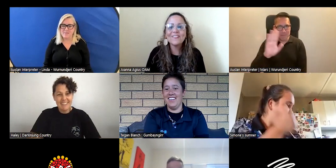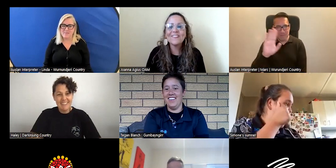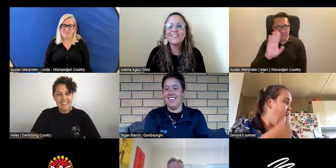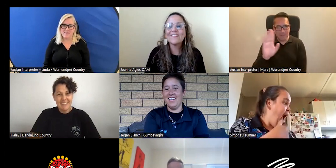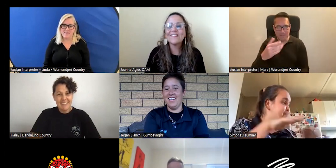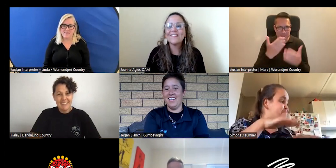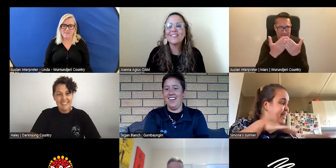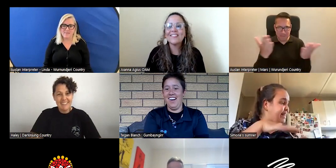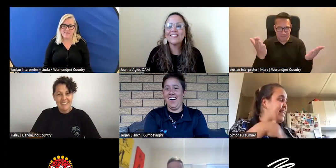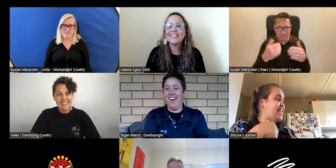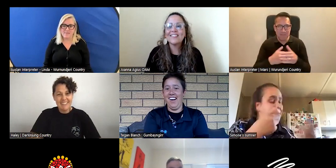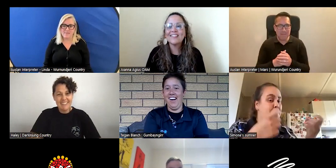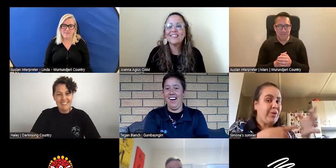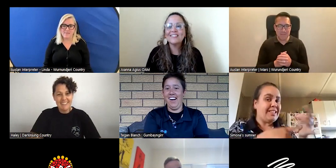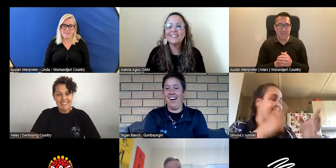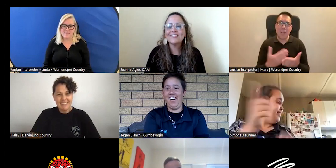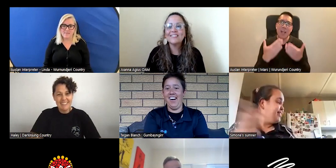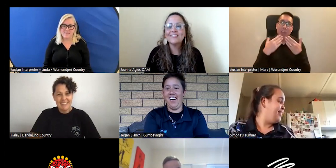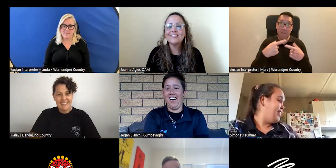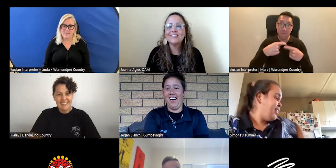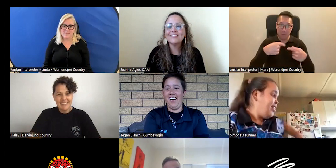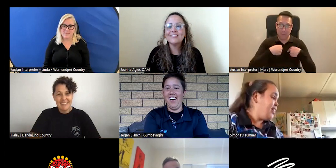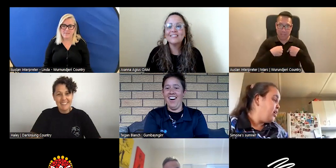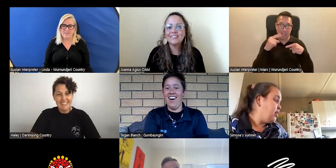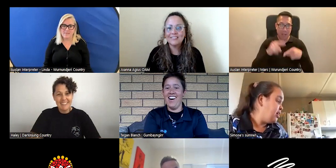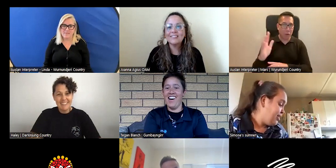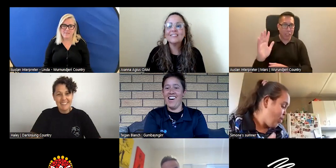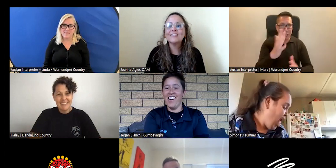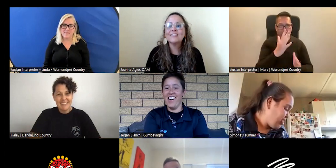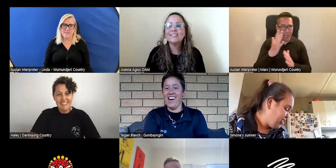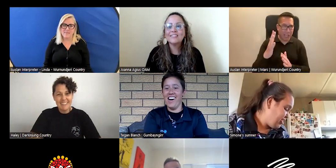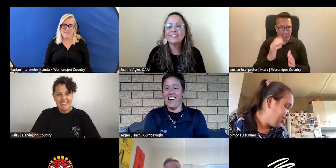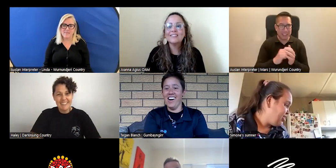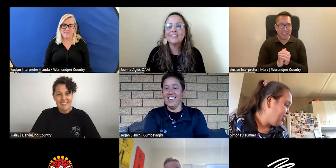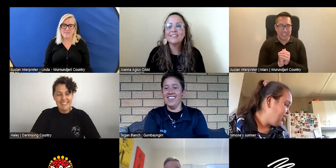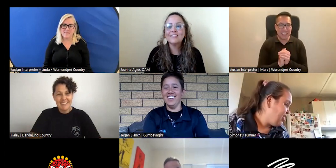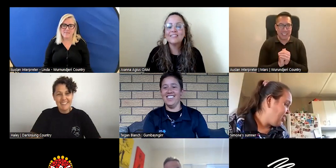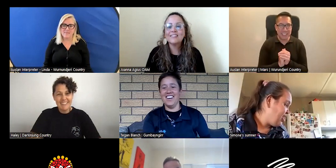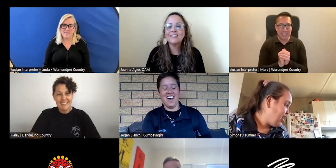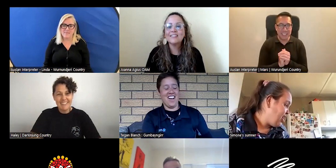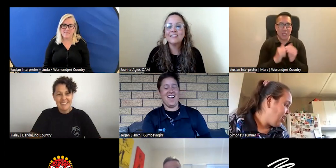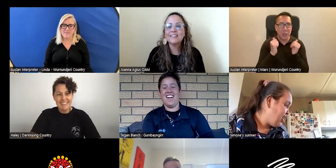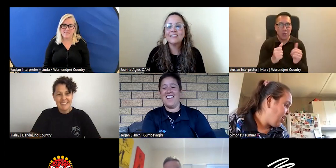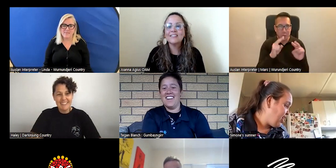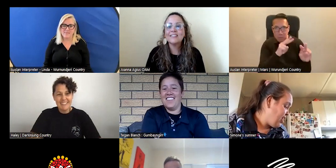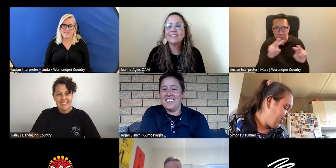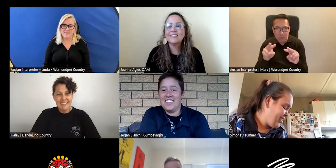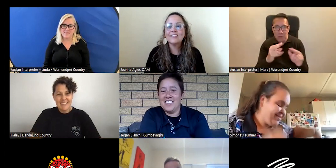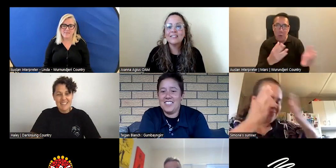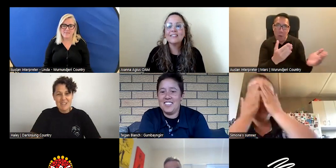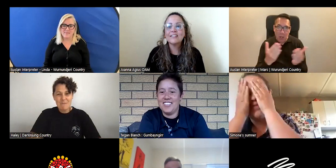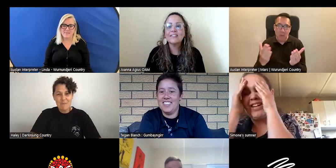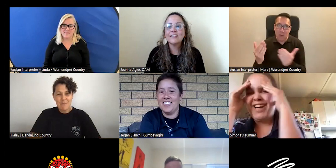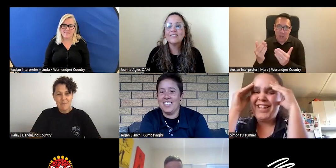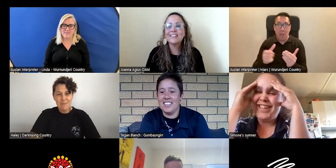everyone. Thank you for inviting me to come for a yarn. And so good to hear all your welcomes and knowing that we